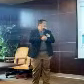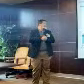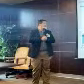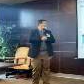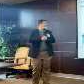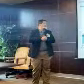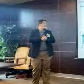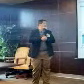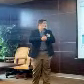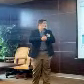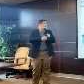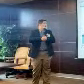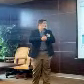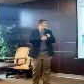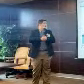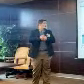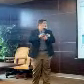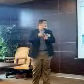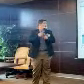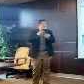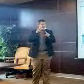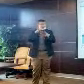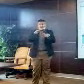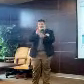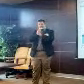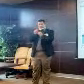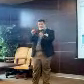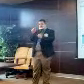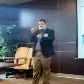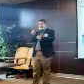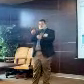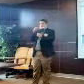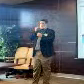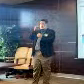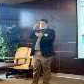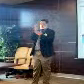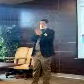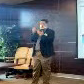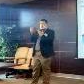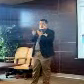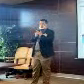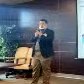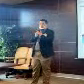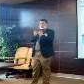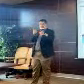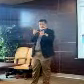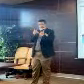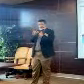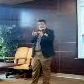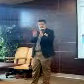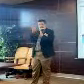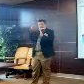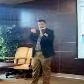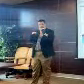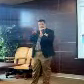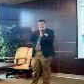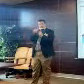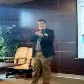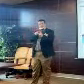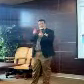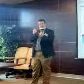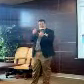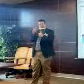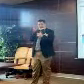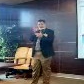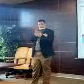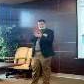And then the monitoring volume for the Safer Home program, as you can see, continues to go kind of up and down, but we still